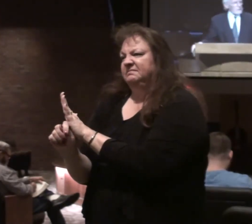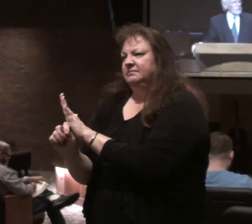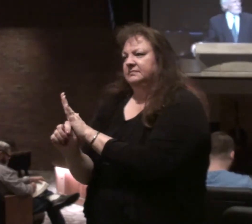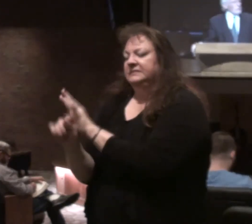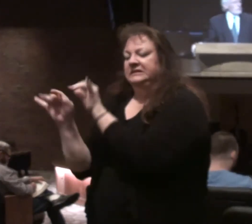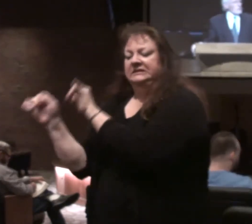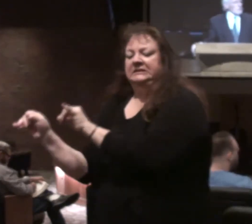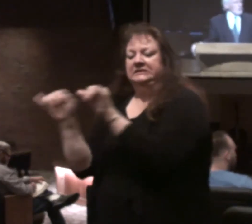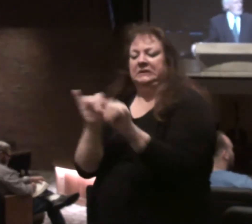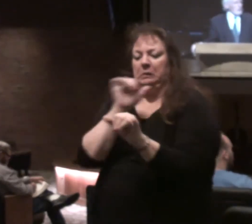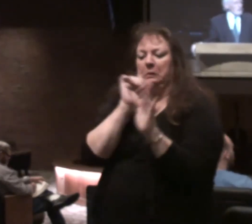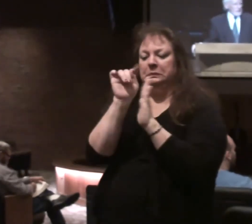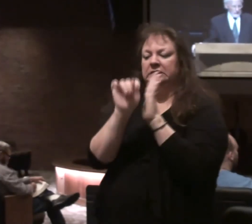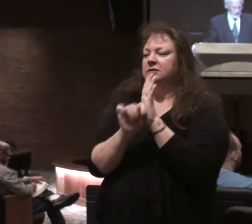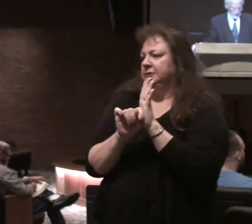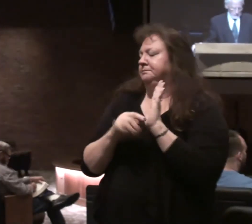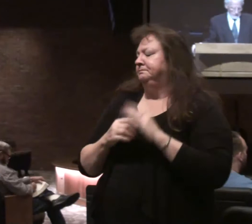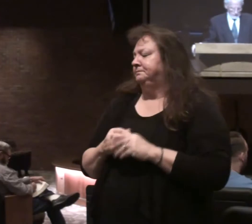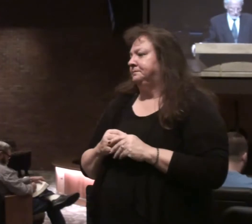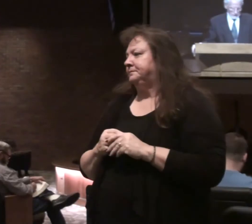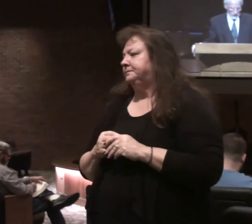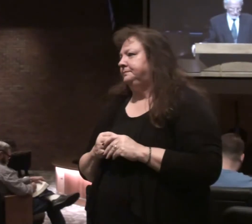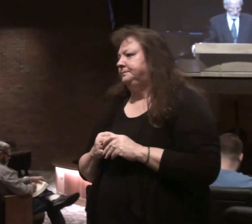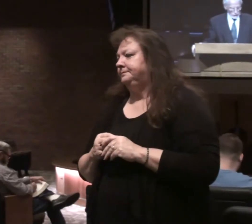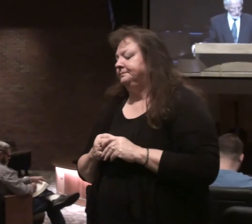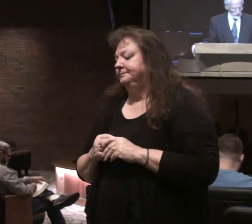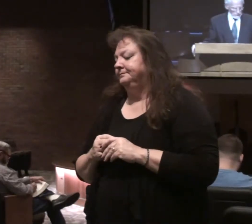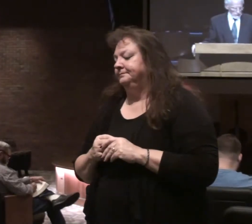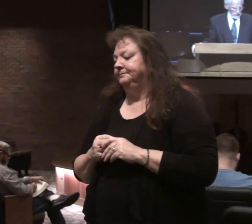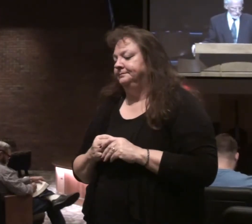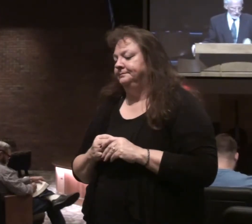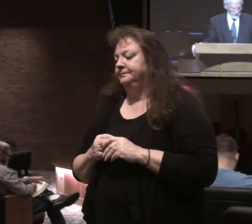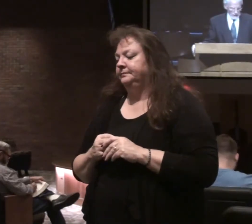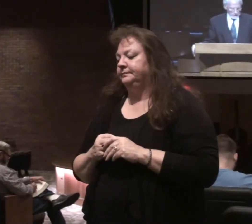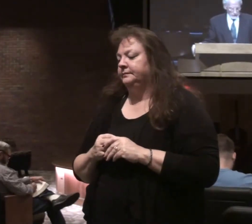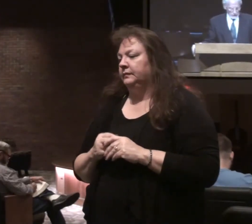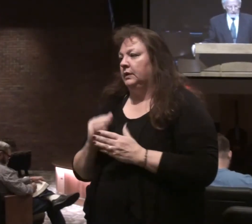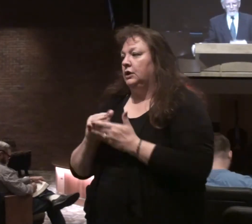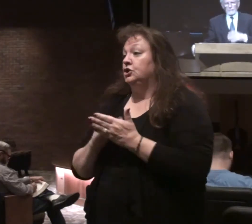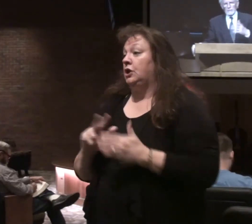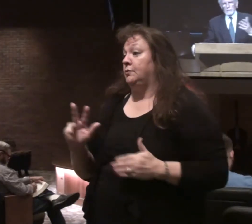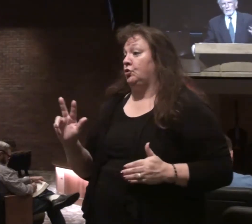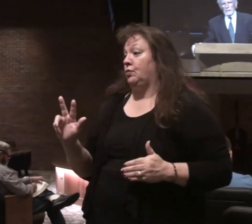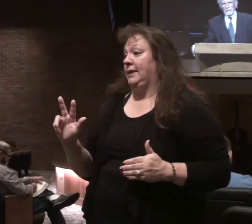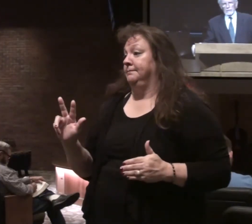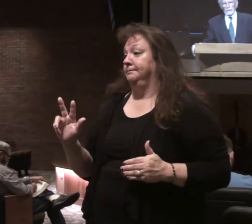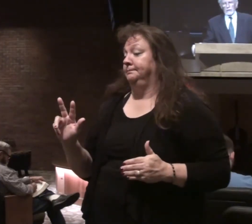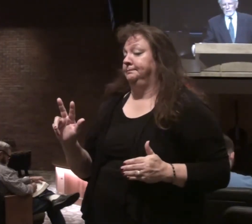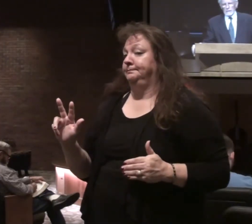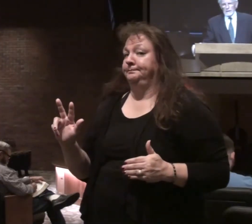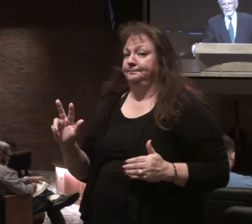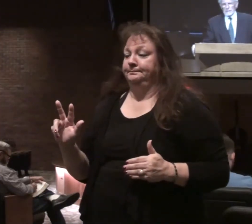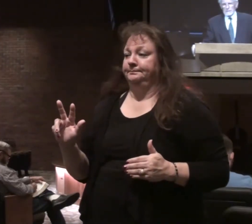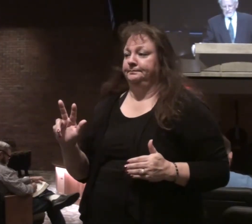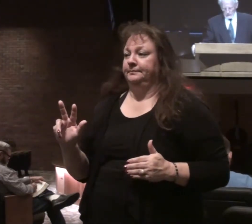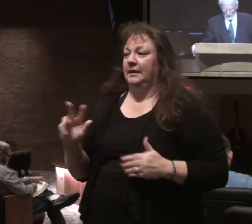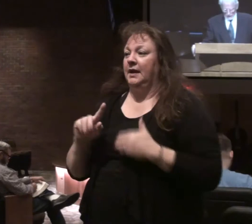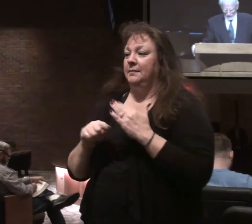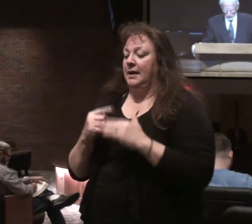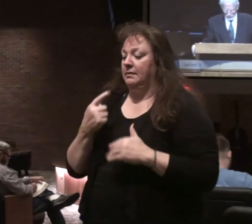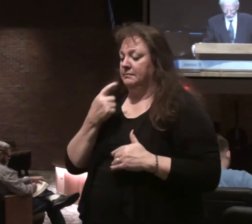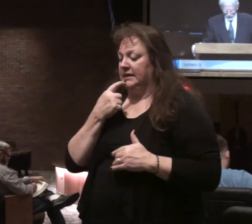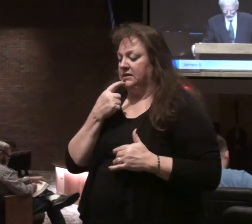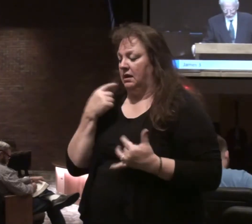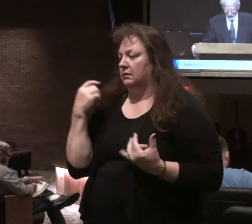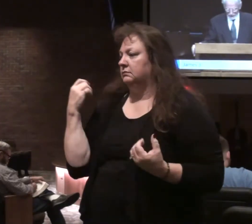much like the Old Testament and does have much wisdom. James chapter 3, that familiar verse on the tongue.